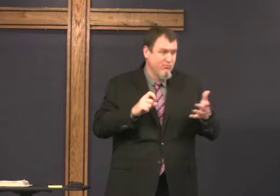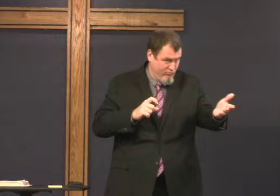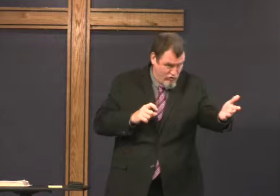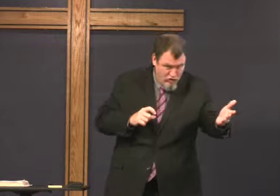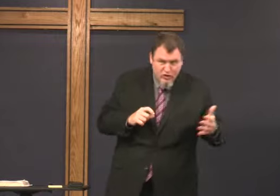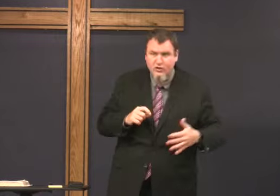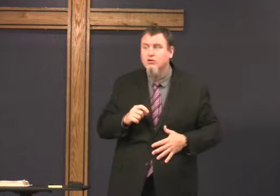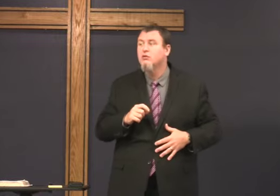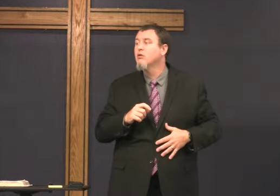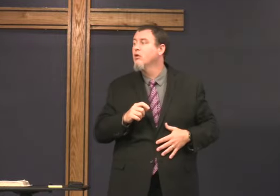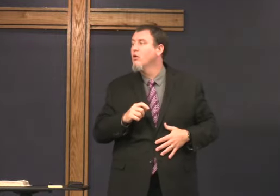shave,